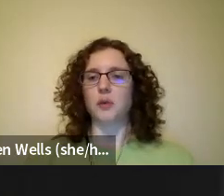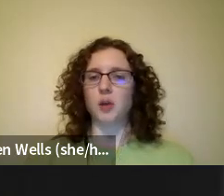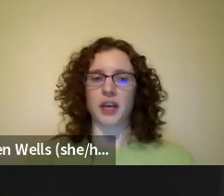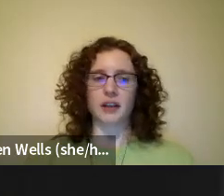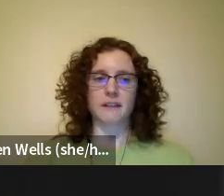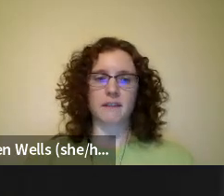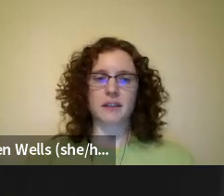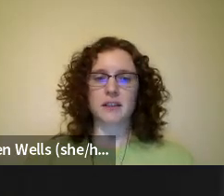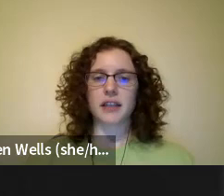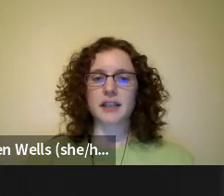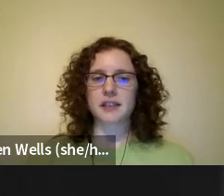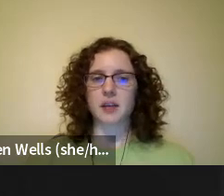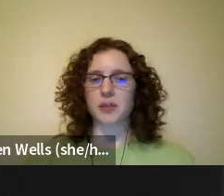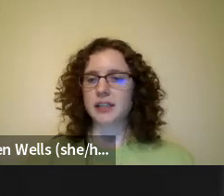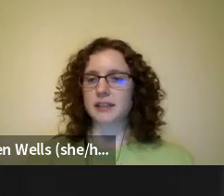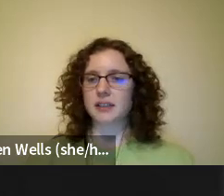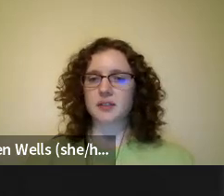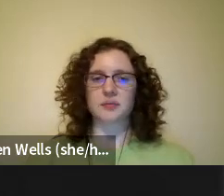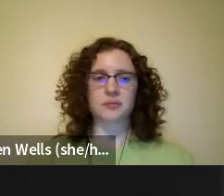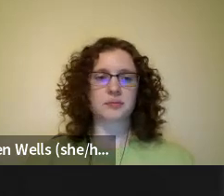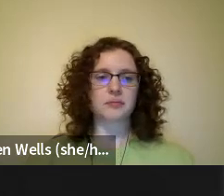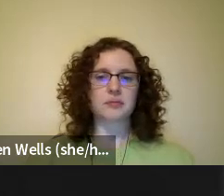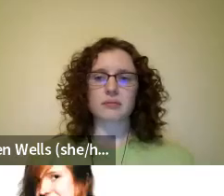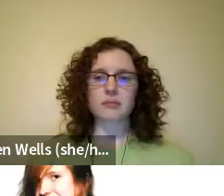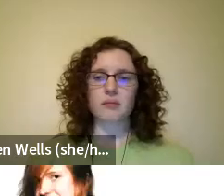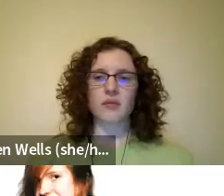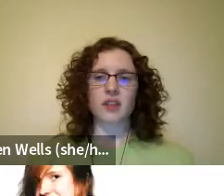was overwhelming. Next slide, please.